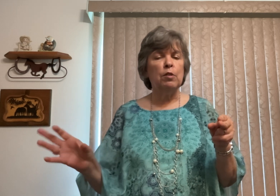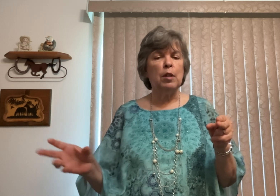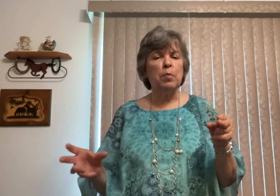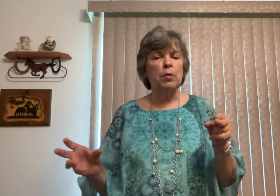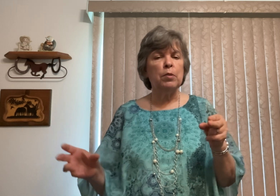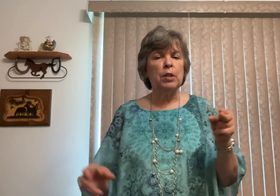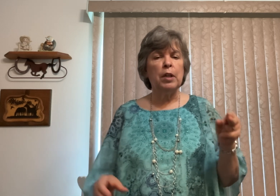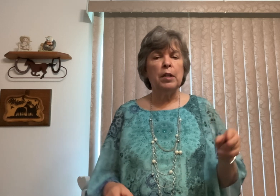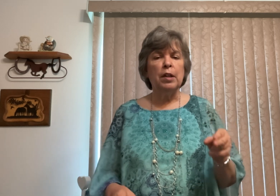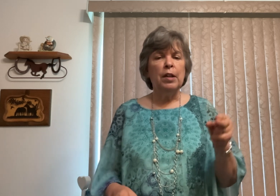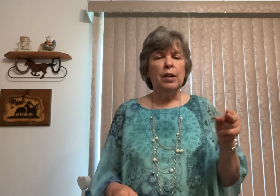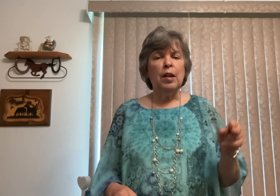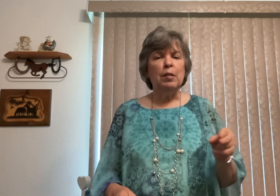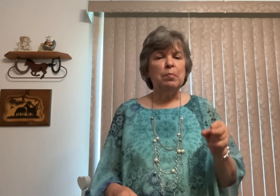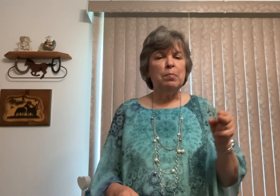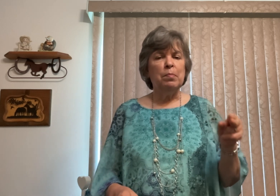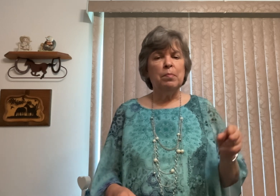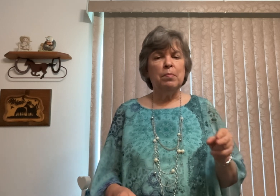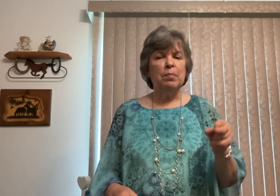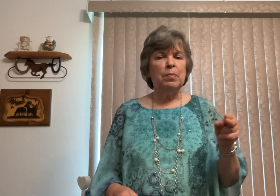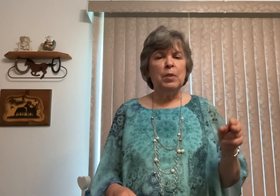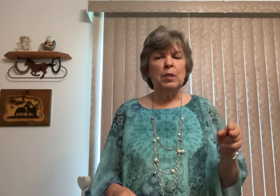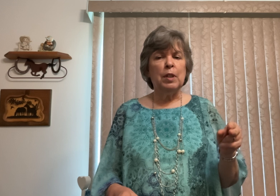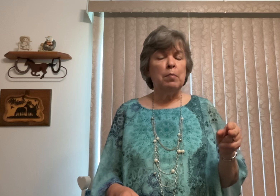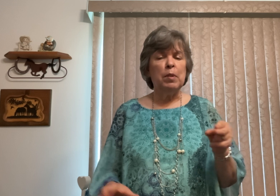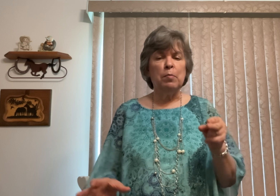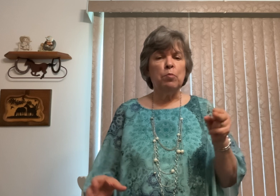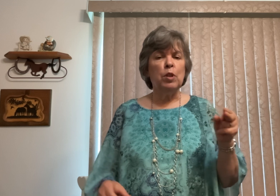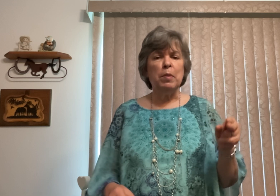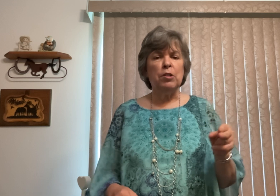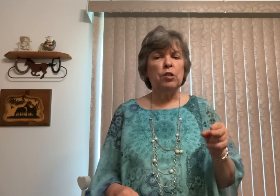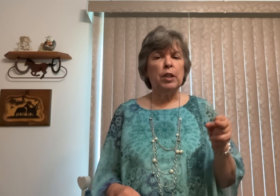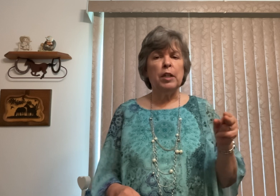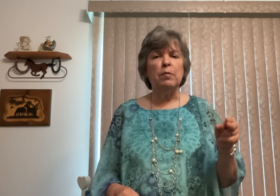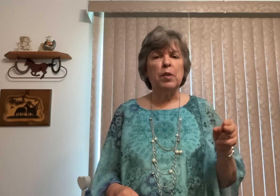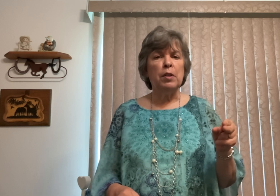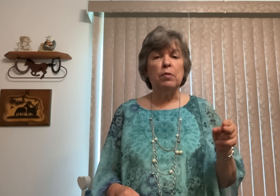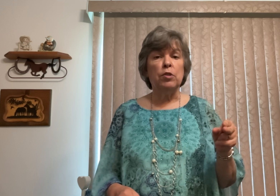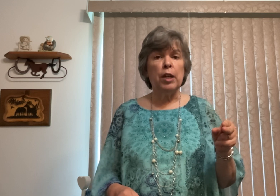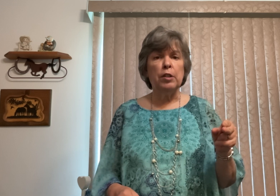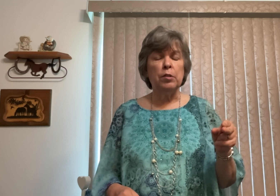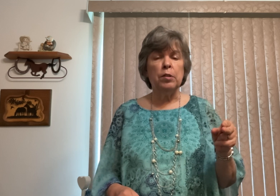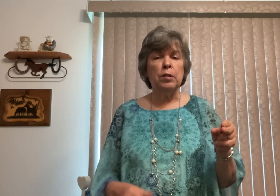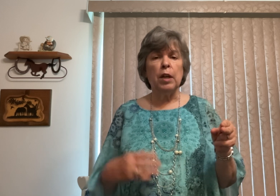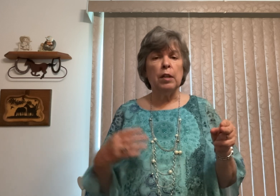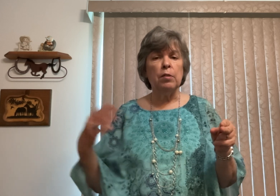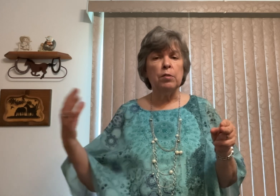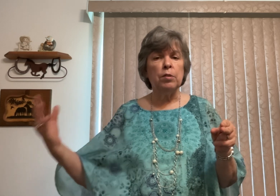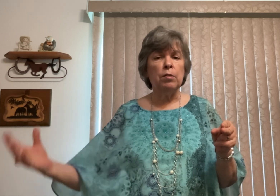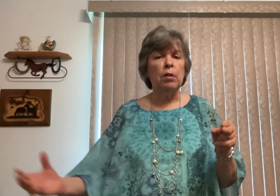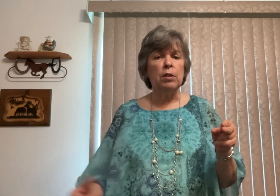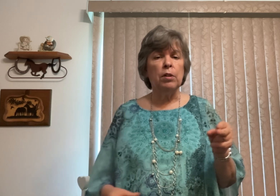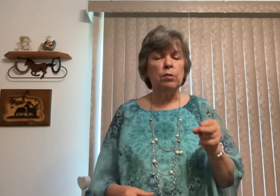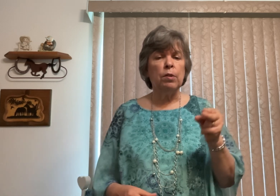up Thursday, because I've been pretty much checking everything for changes since I learned so long ago. So I